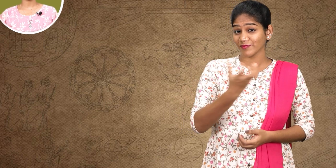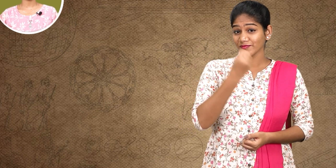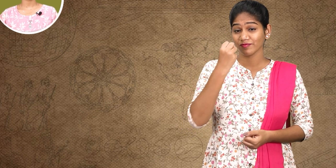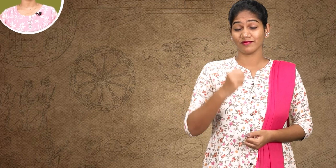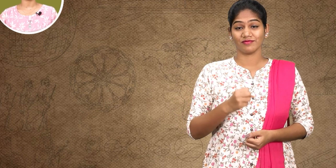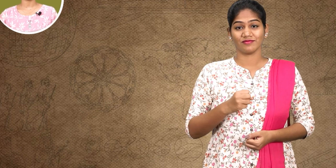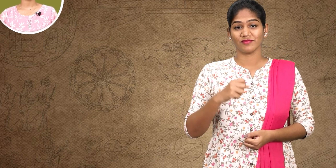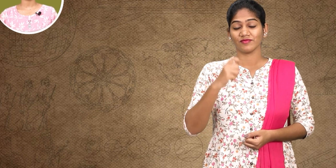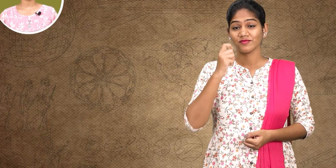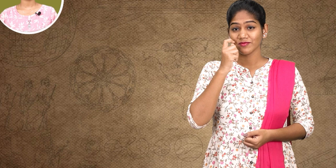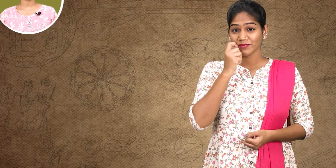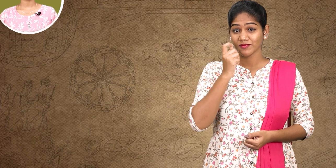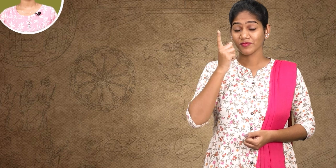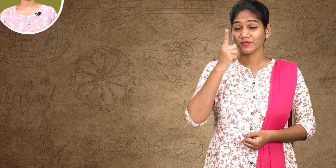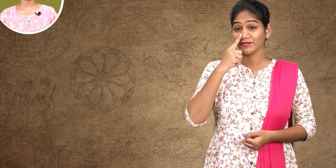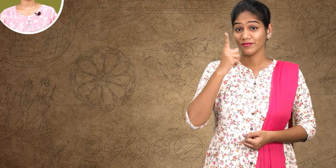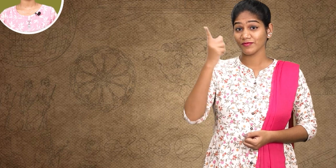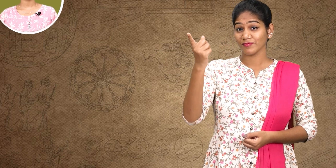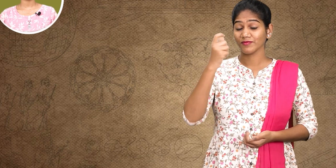by her husband.